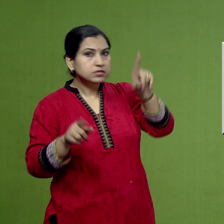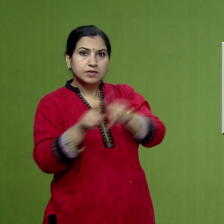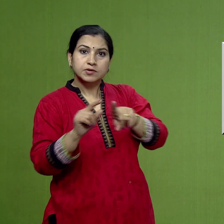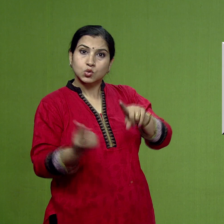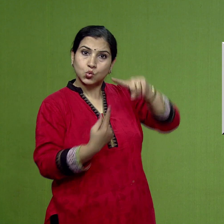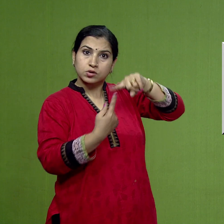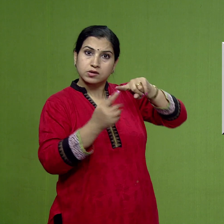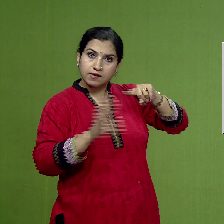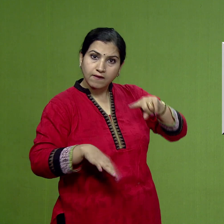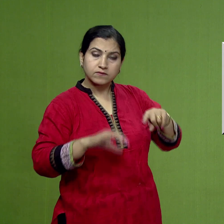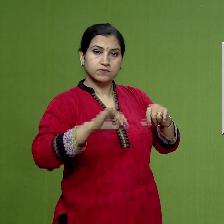territories.